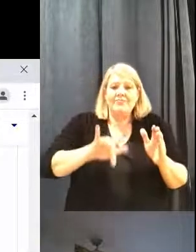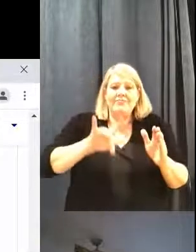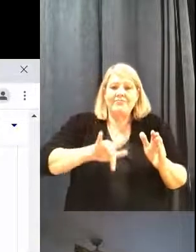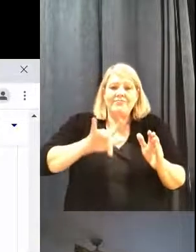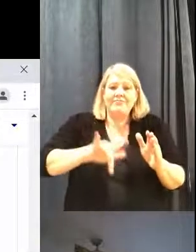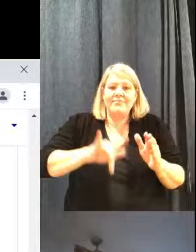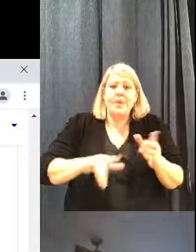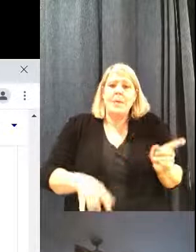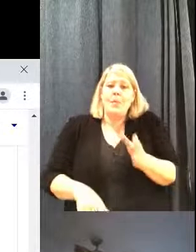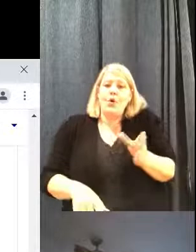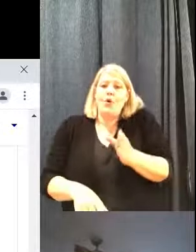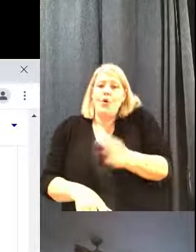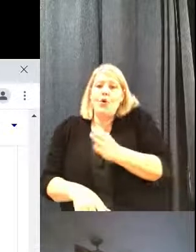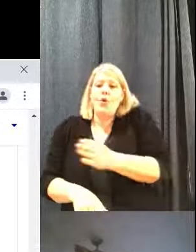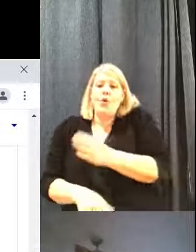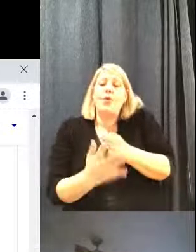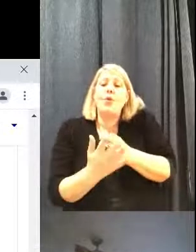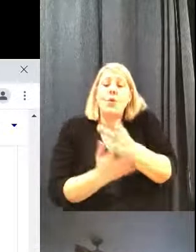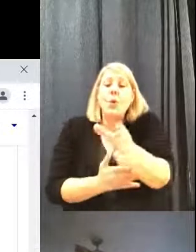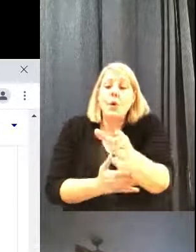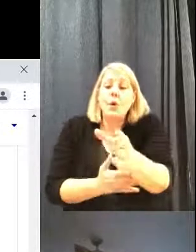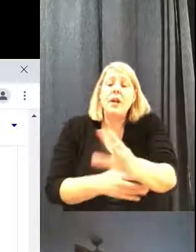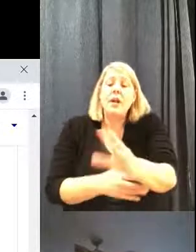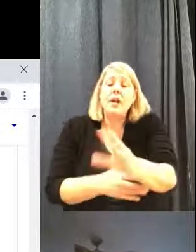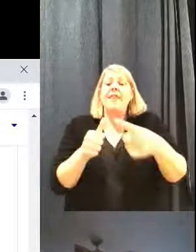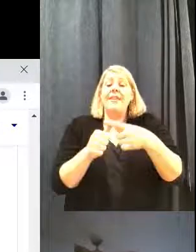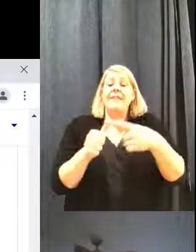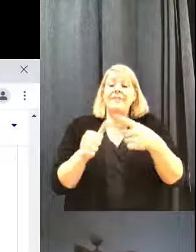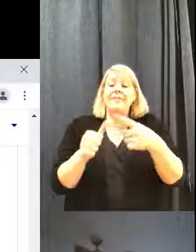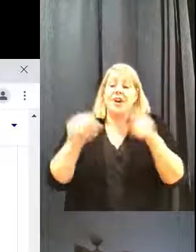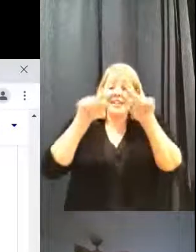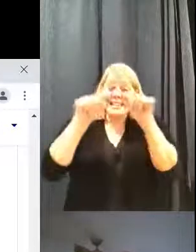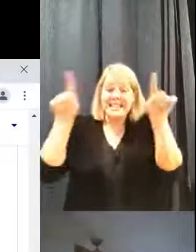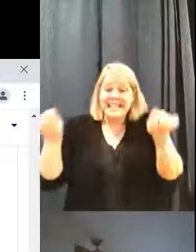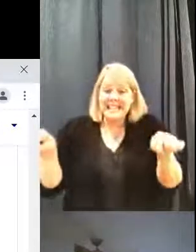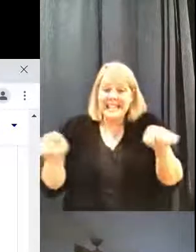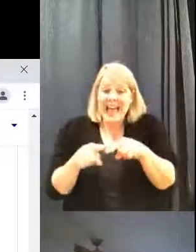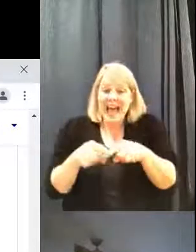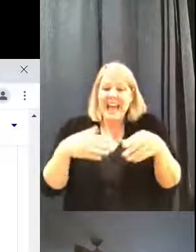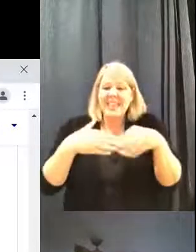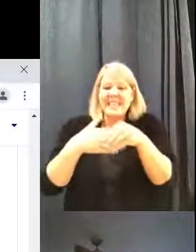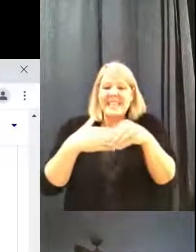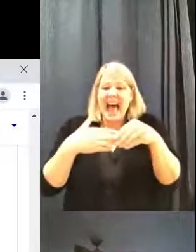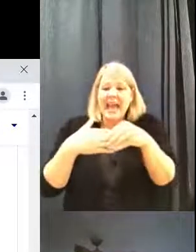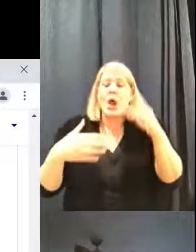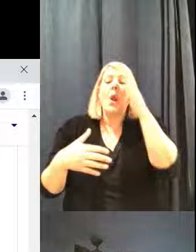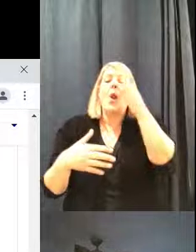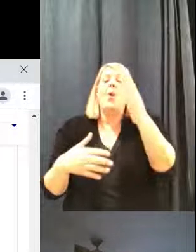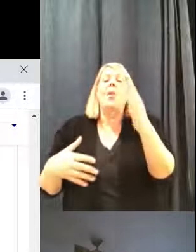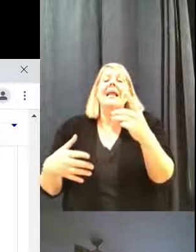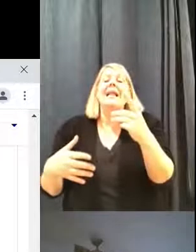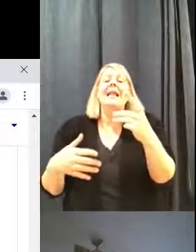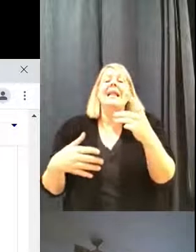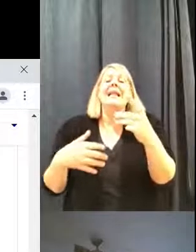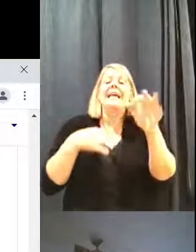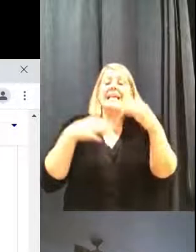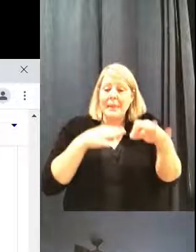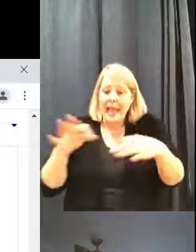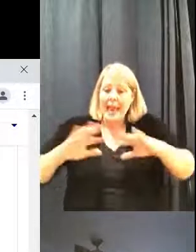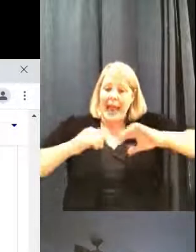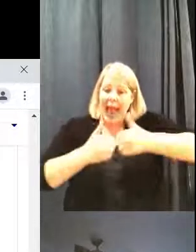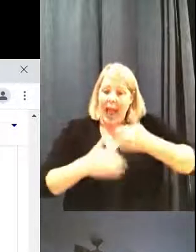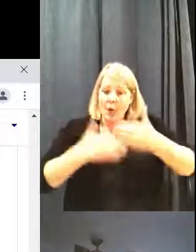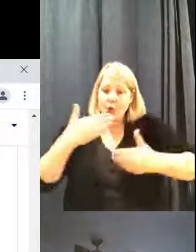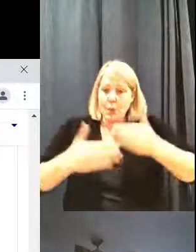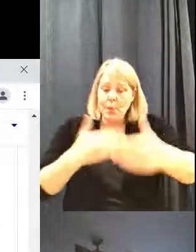on through it. So the first slide is going to tell you how to use the course or how to, navigate through. And then it gives